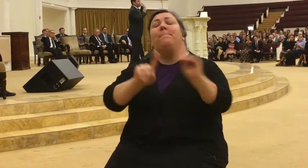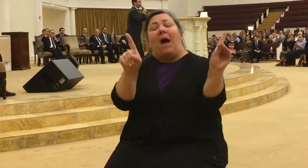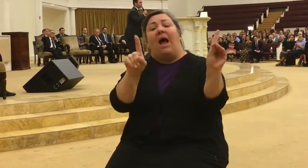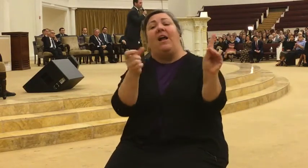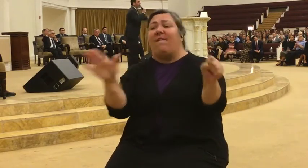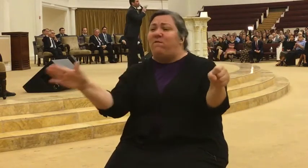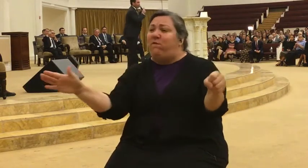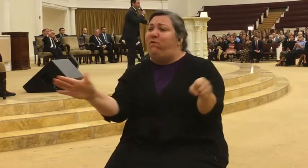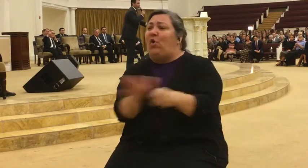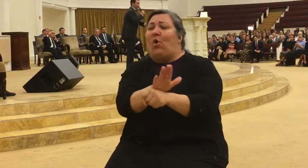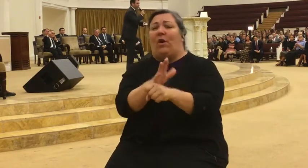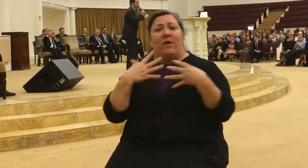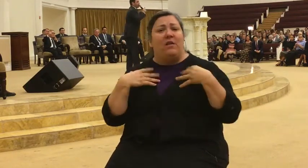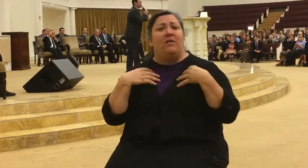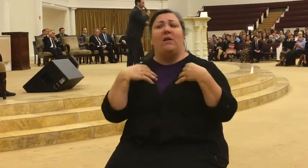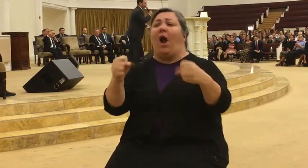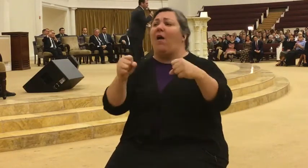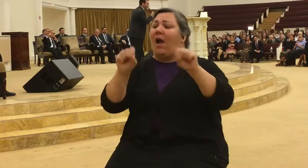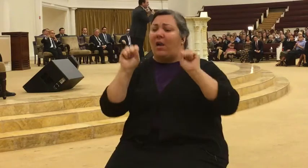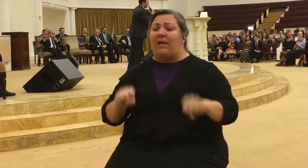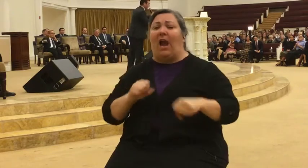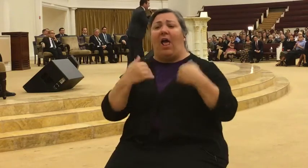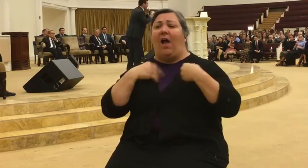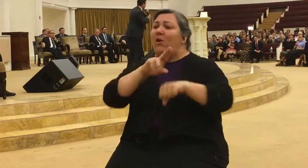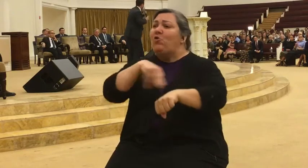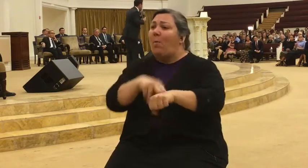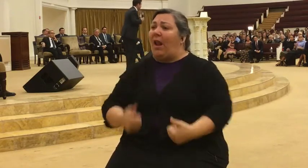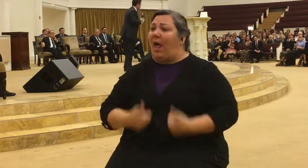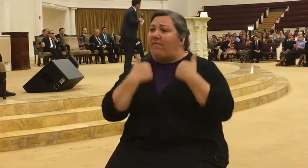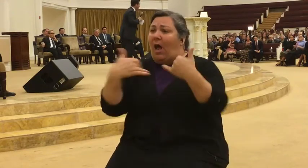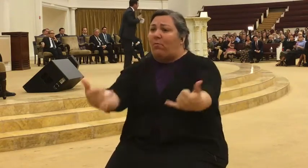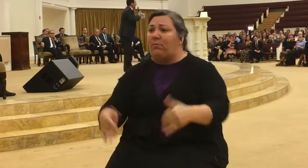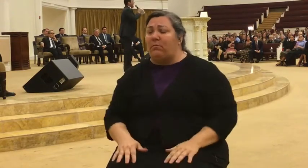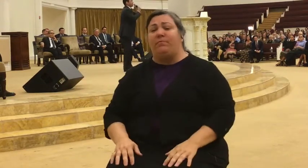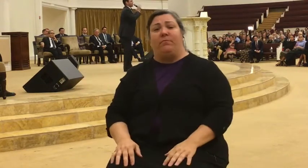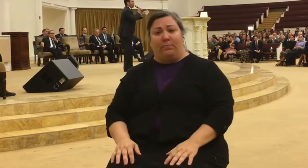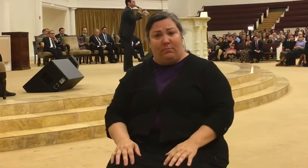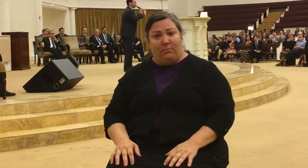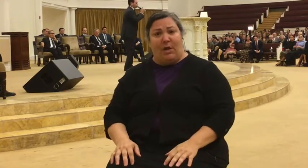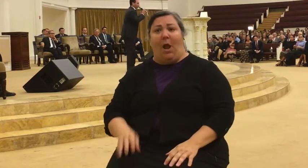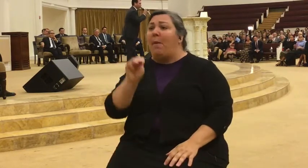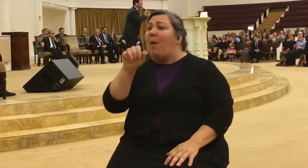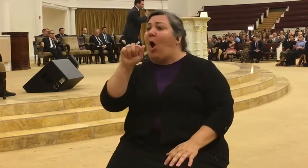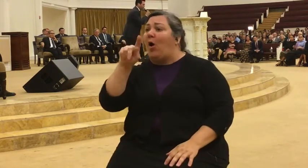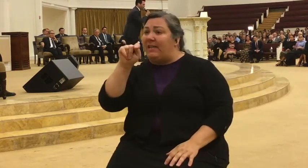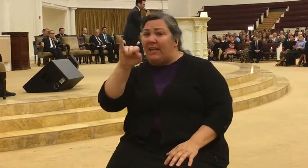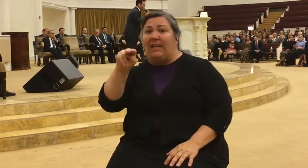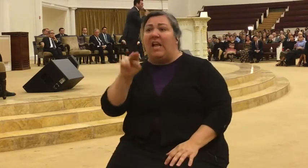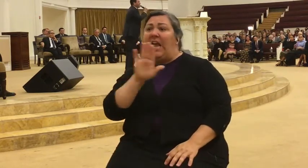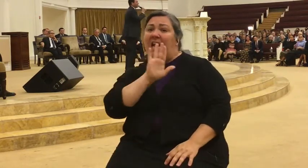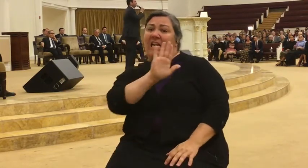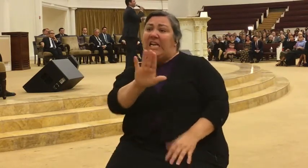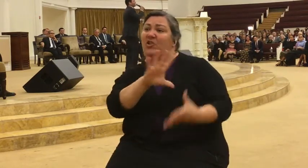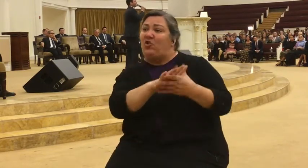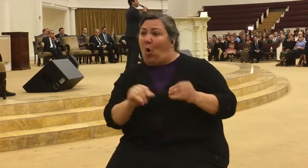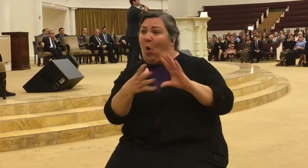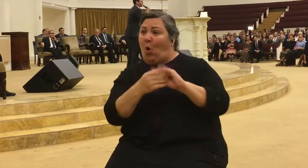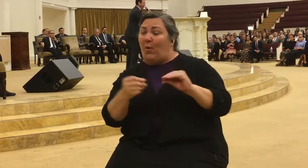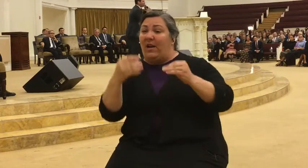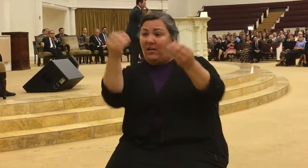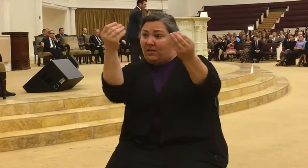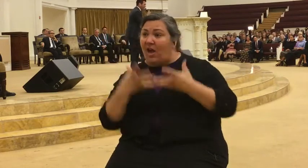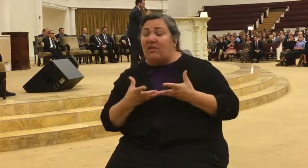into a fully functioning, normal life. And Martin's story screams to us that